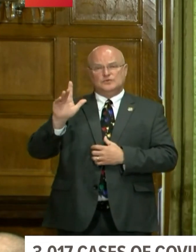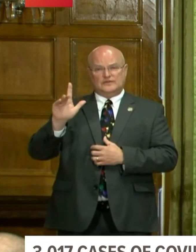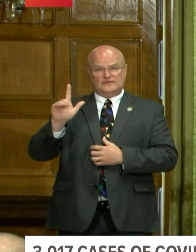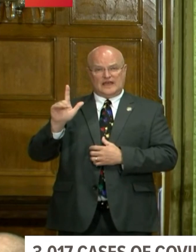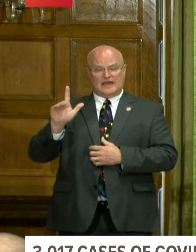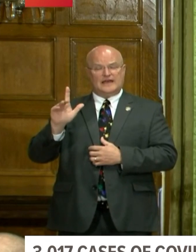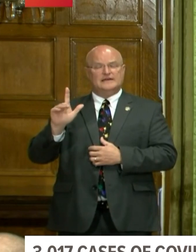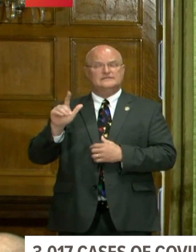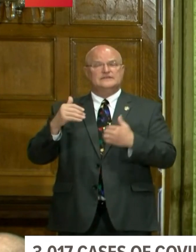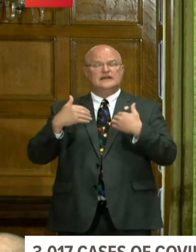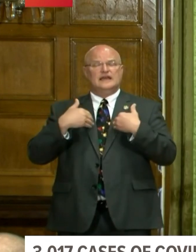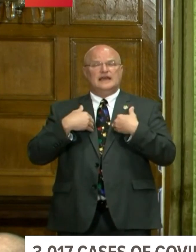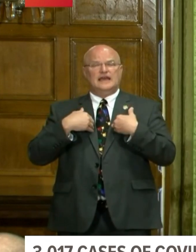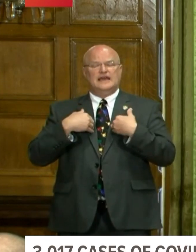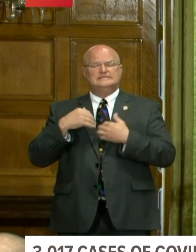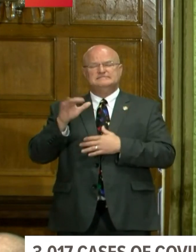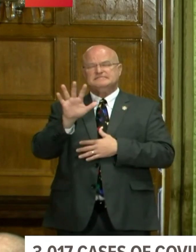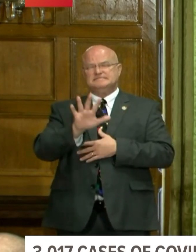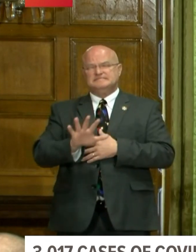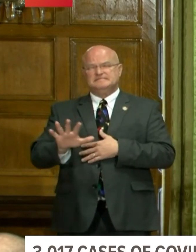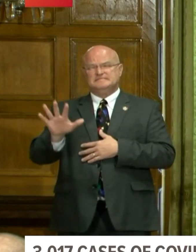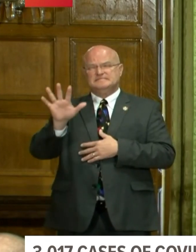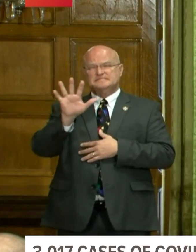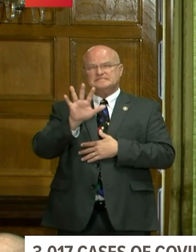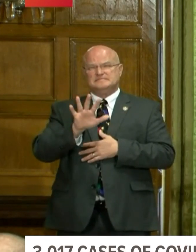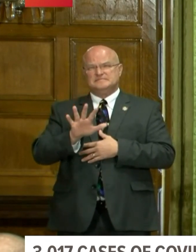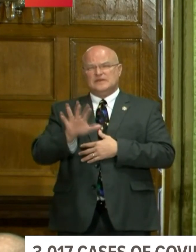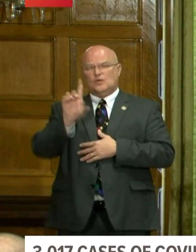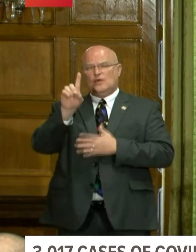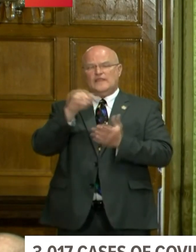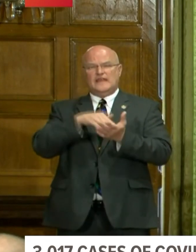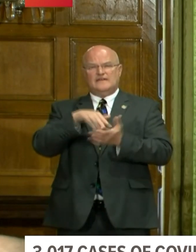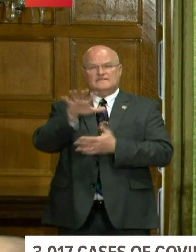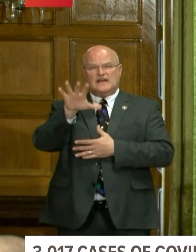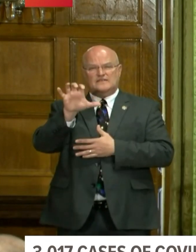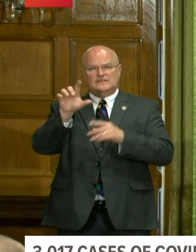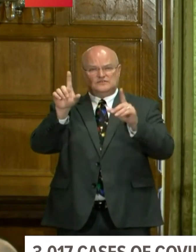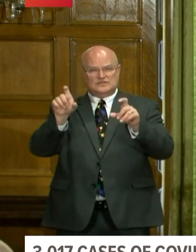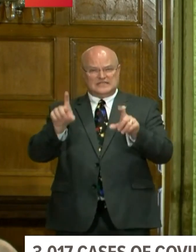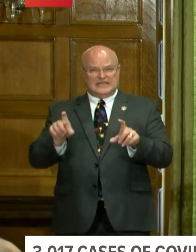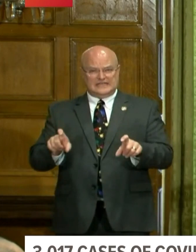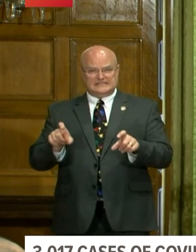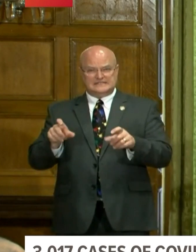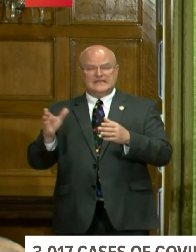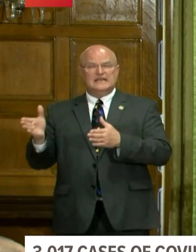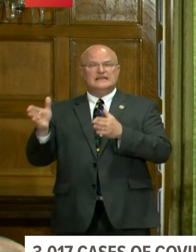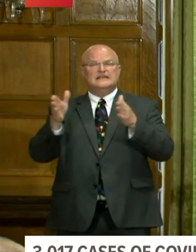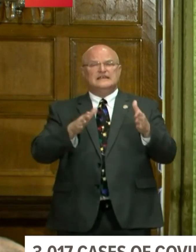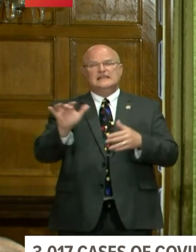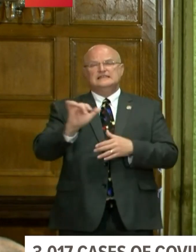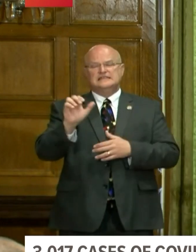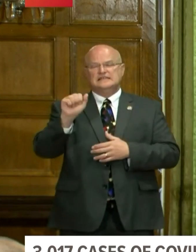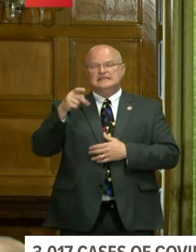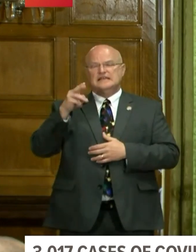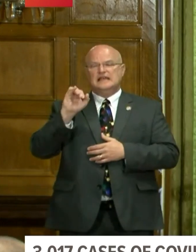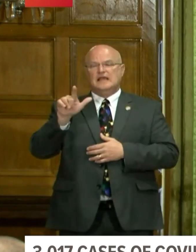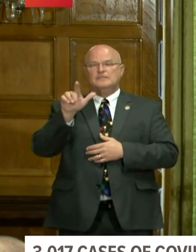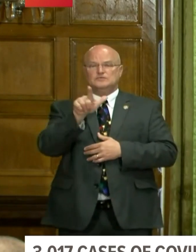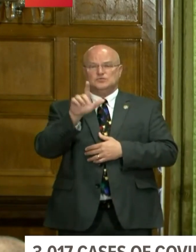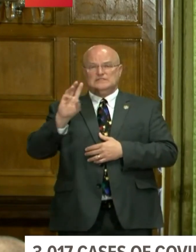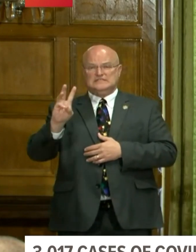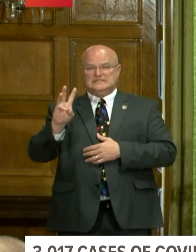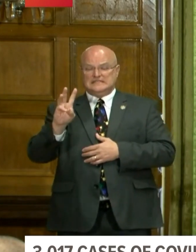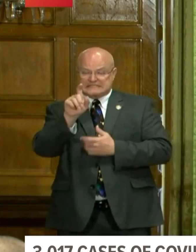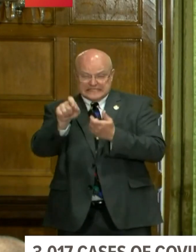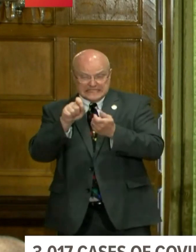25, there were about a little over 1,500 tests, and the same thing for April 26. You wanted